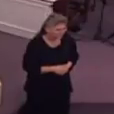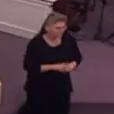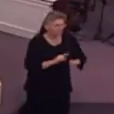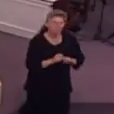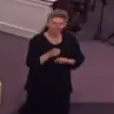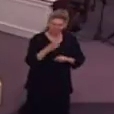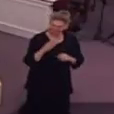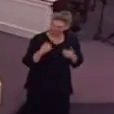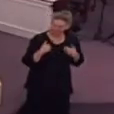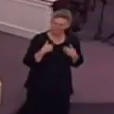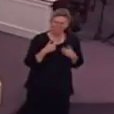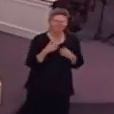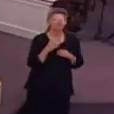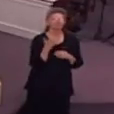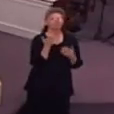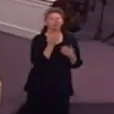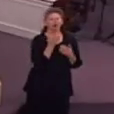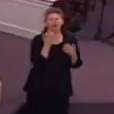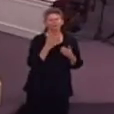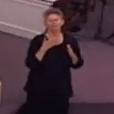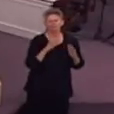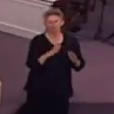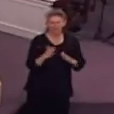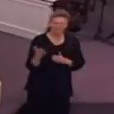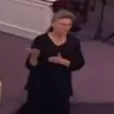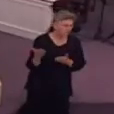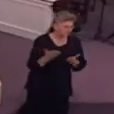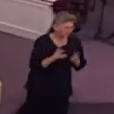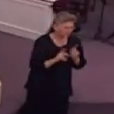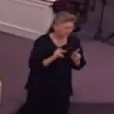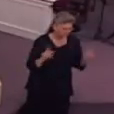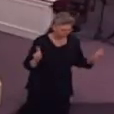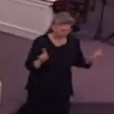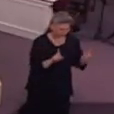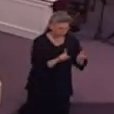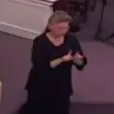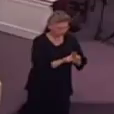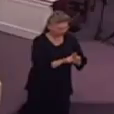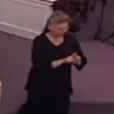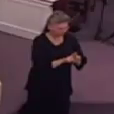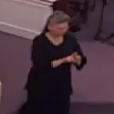But God has such a marvelous way of bringing people together.